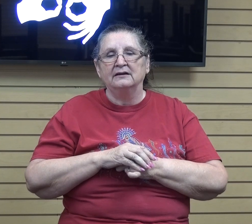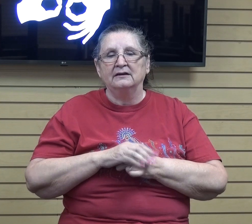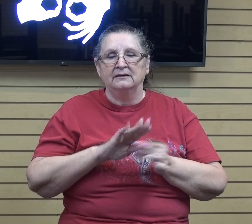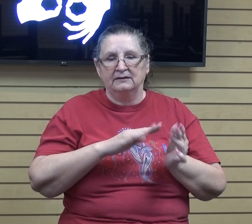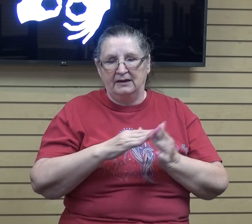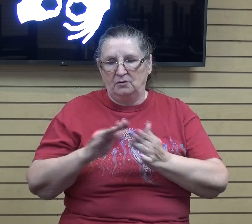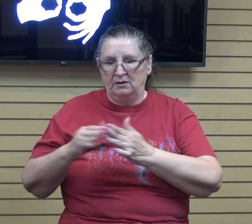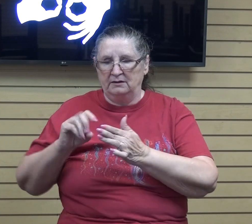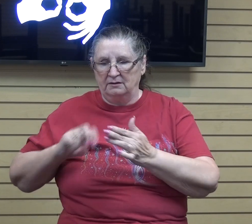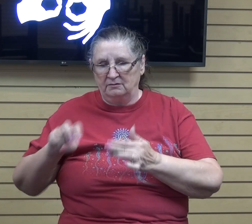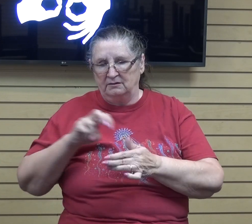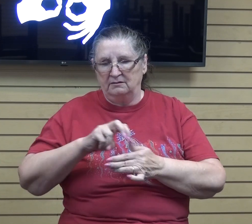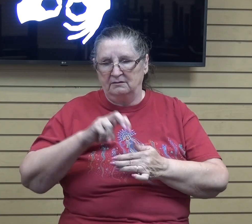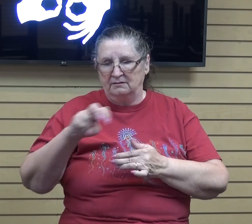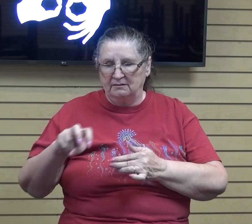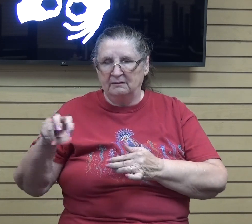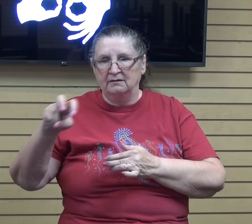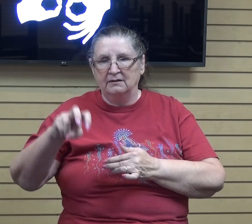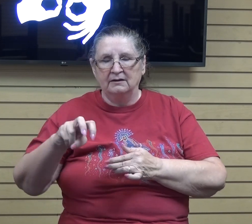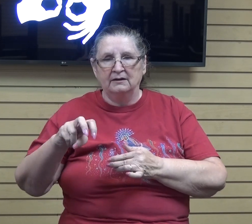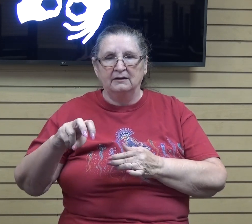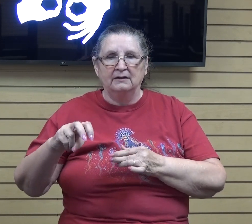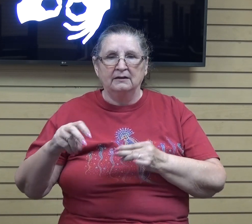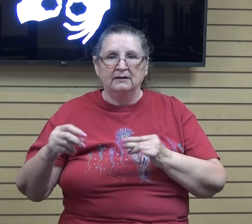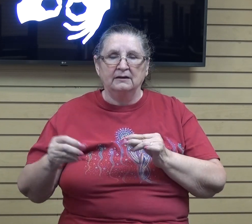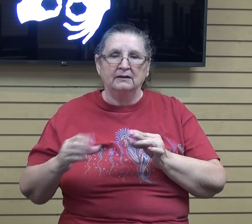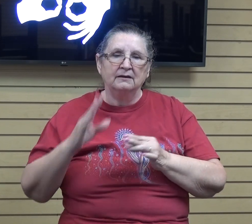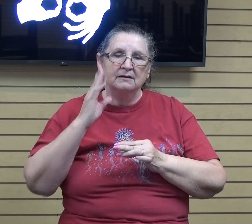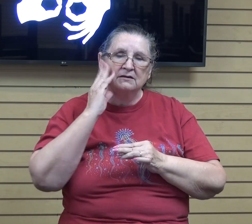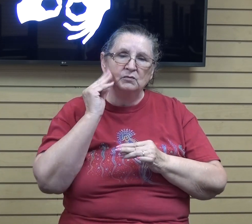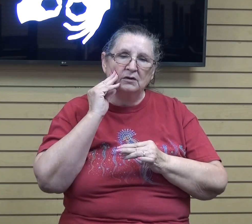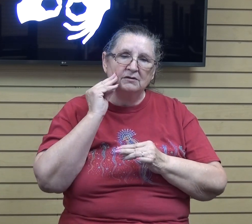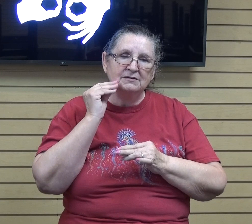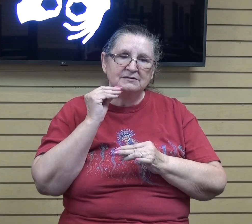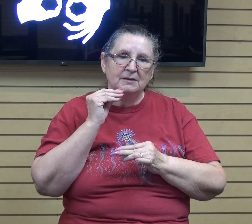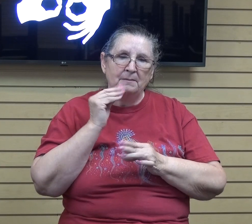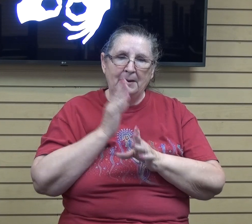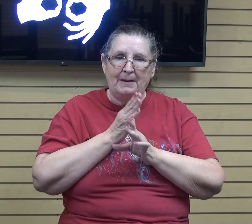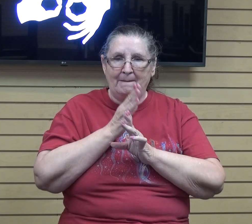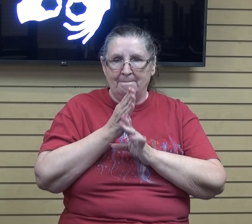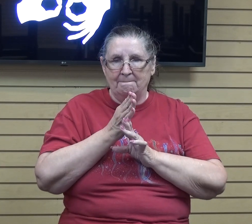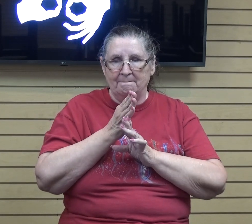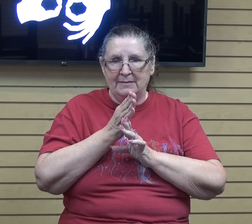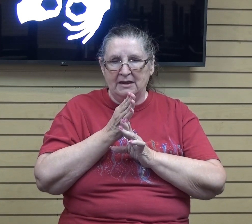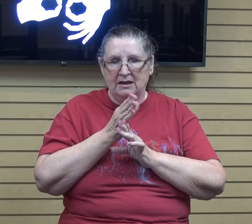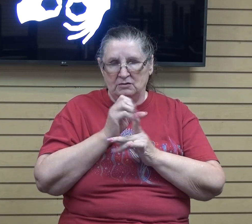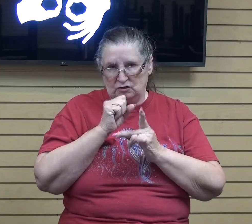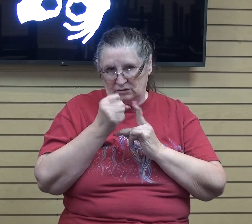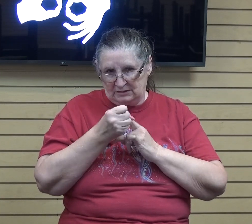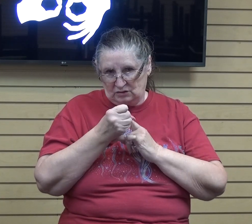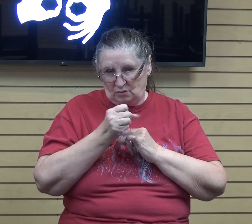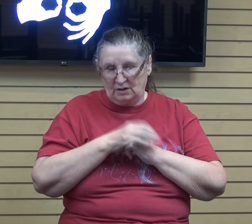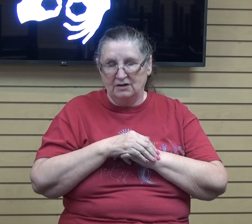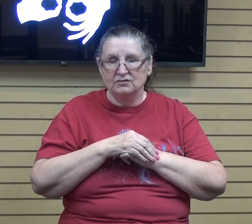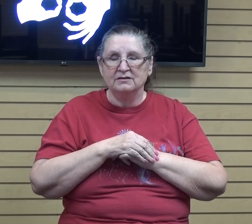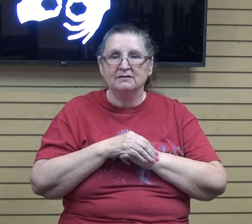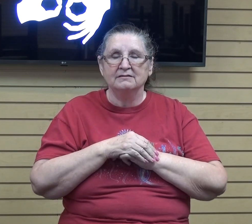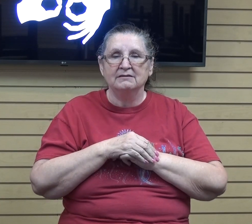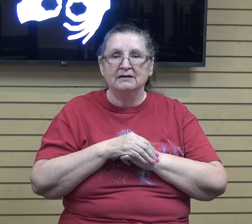town, he encountered some real major situations. For example, Paul